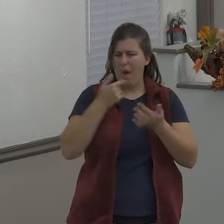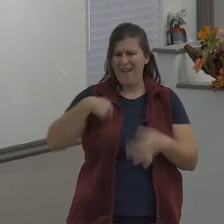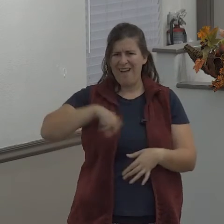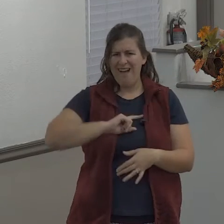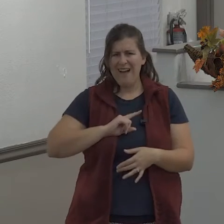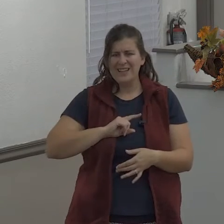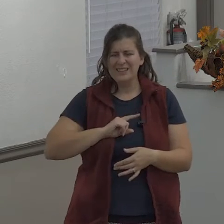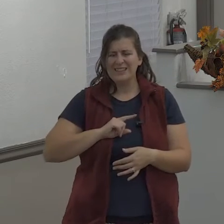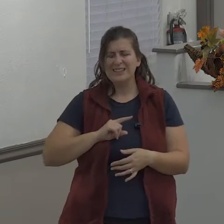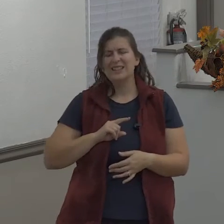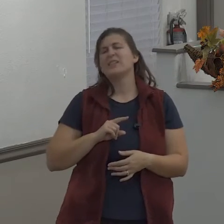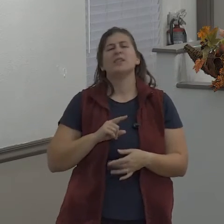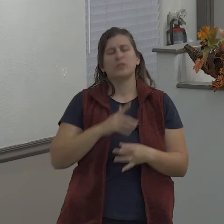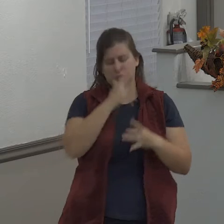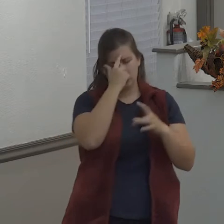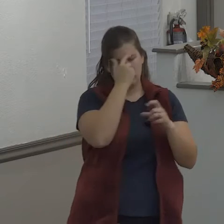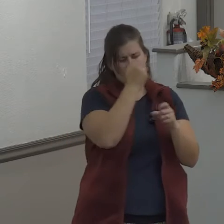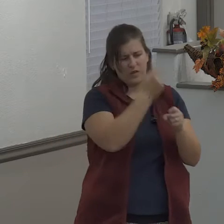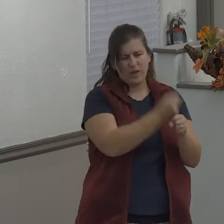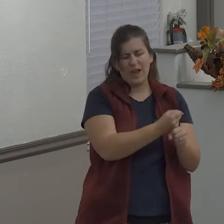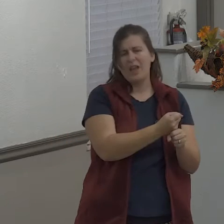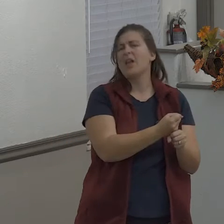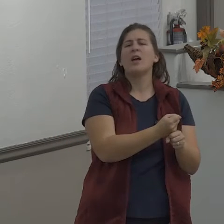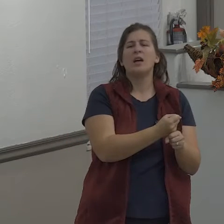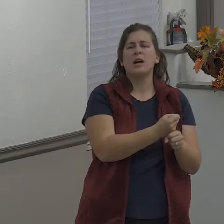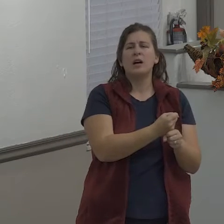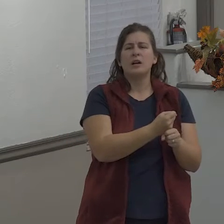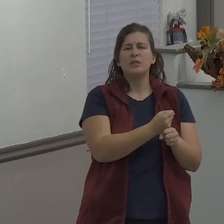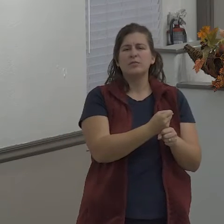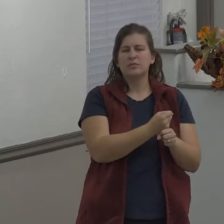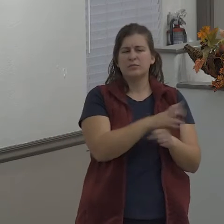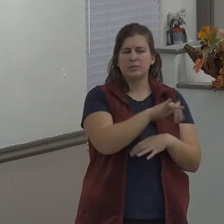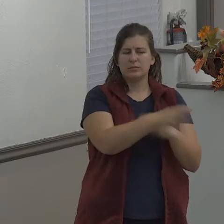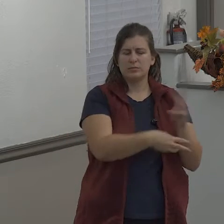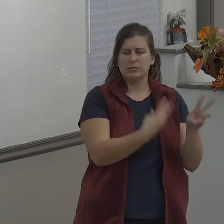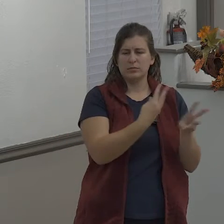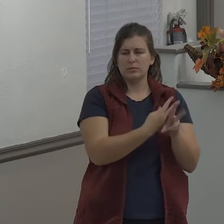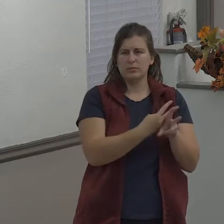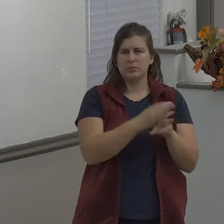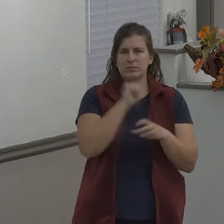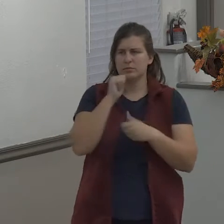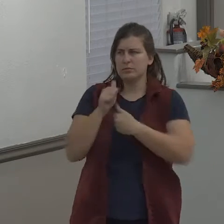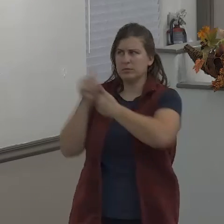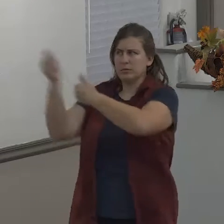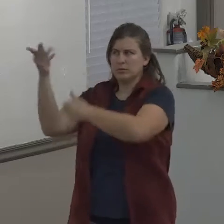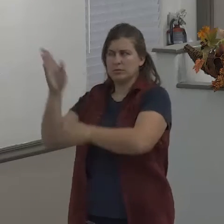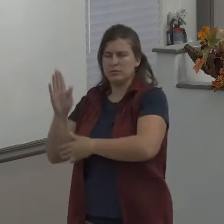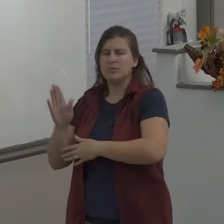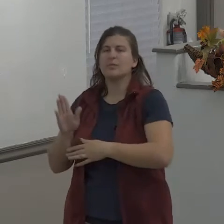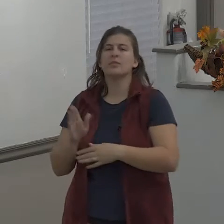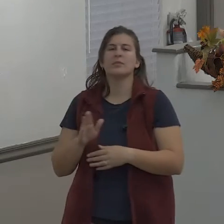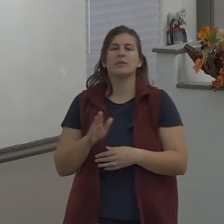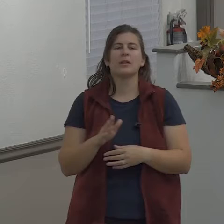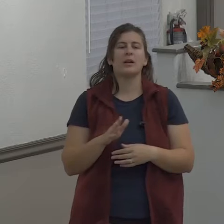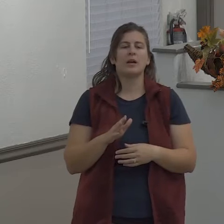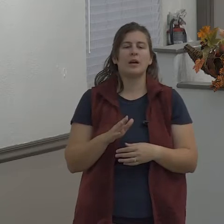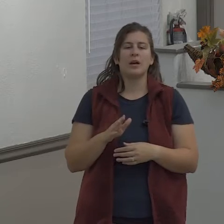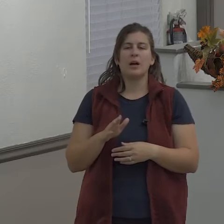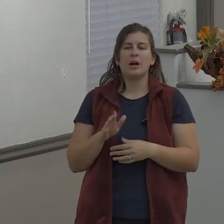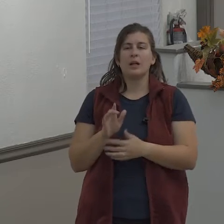us, the traditions of men, the rudiments of the world, not after Christ. Love not the